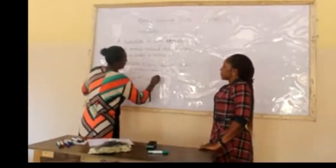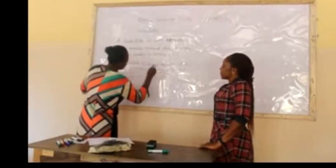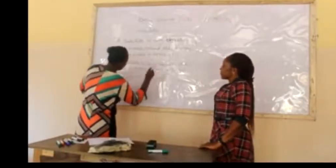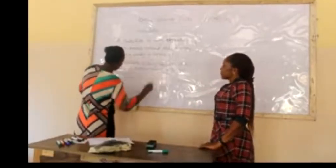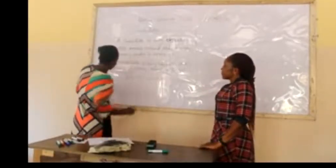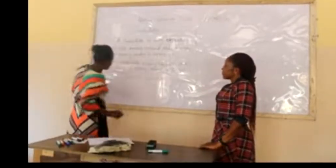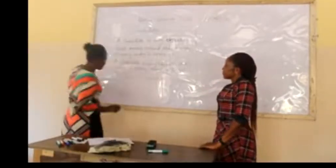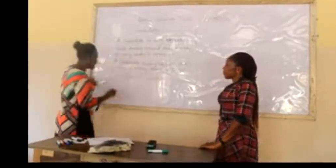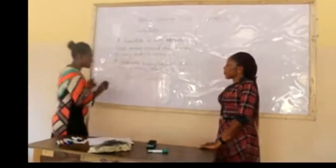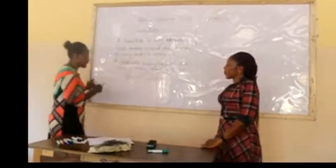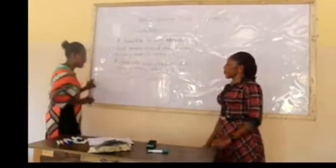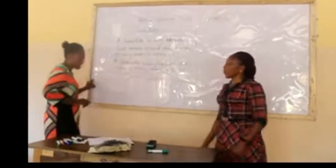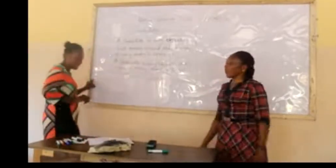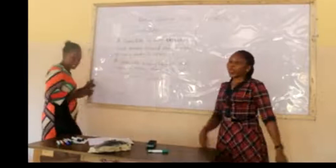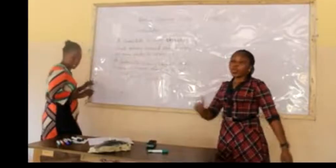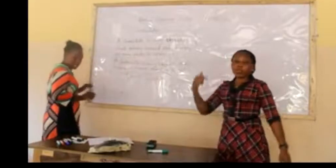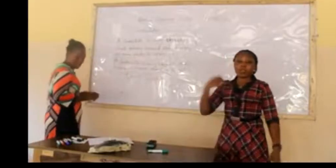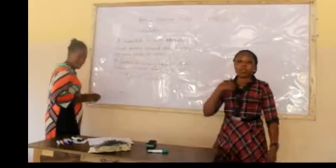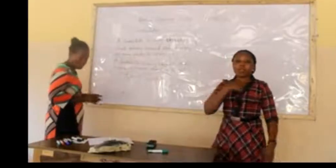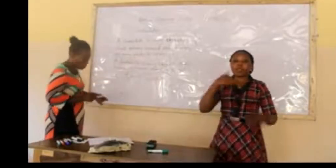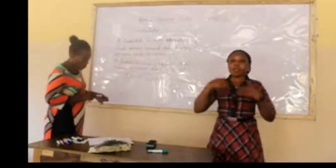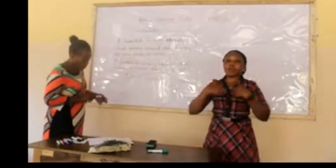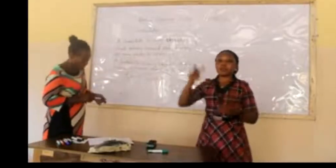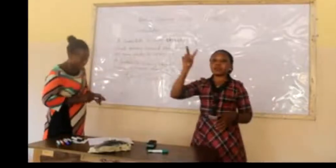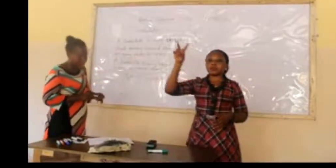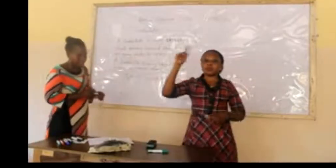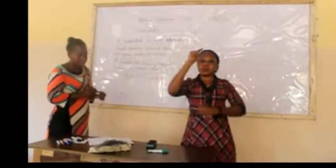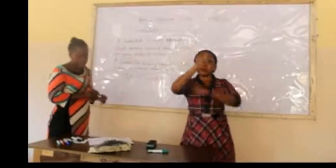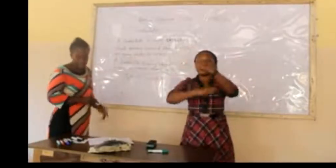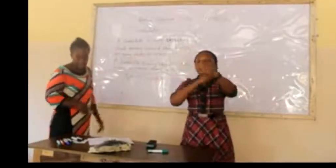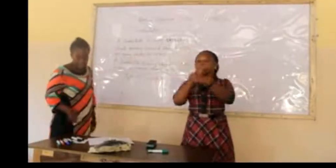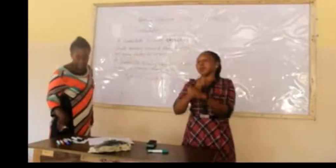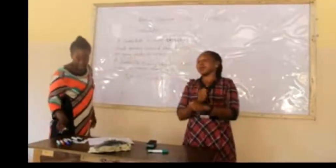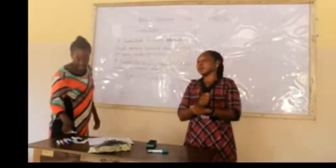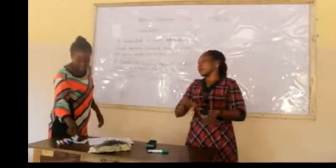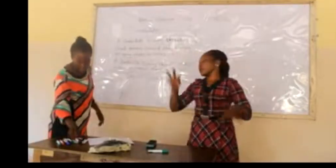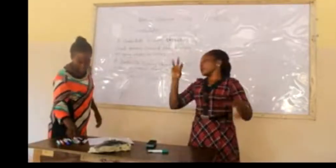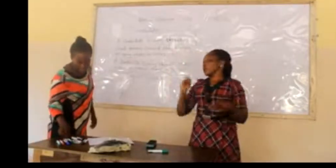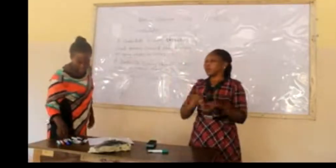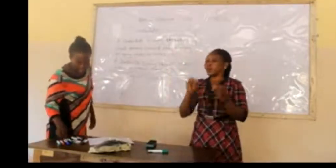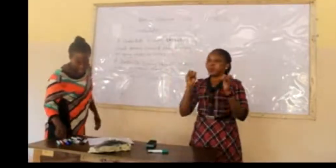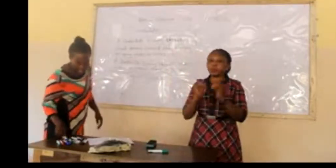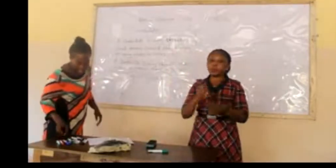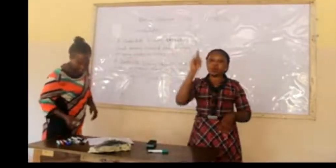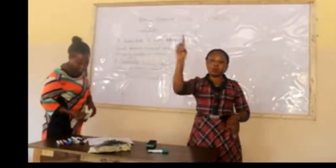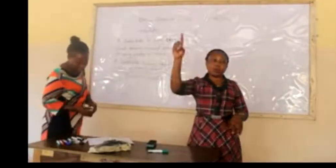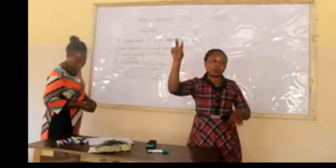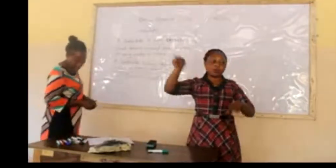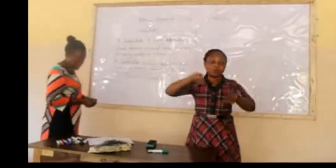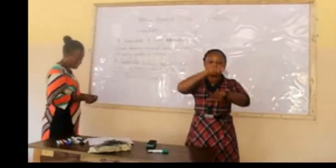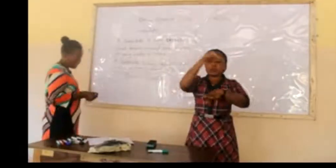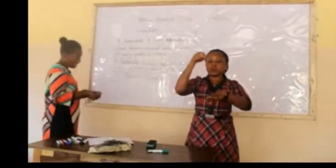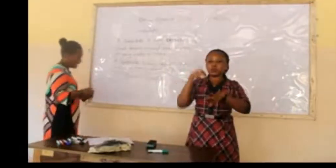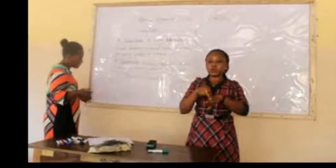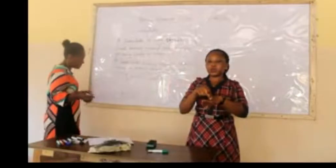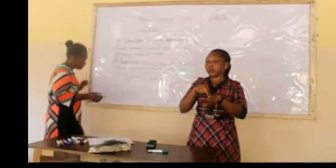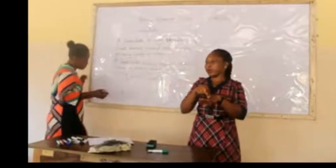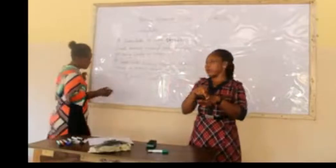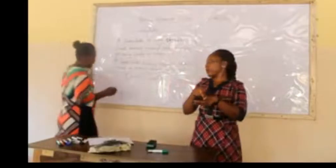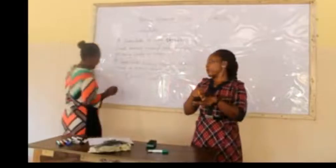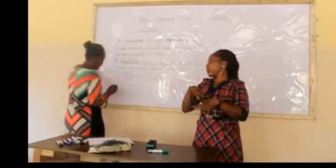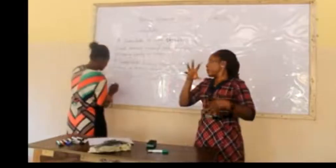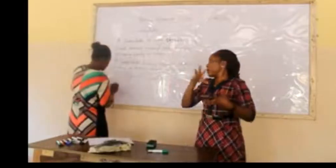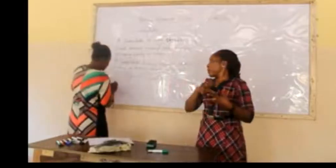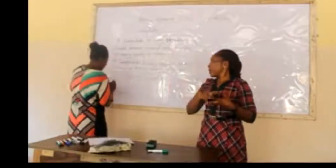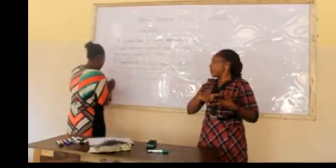We have 2 types of satellites. One, natural satellite, and